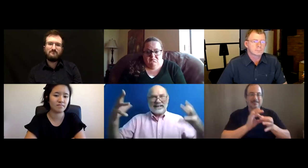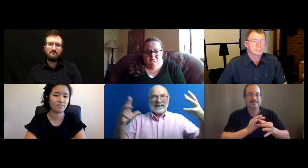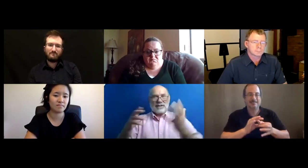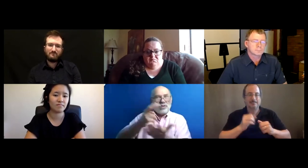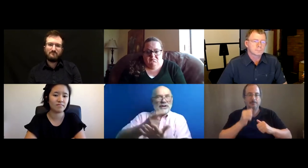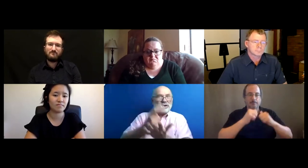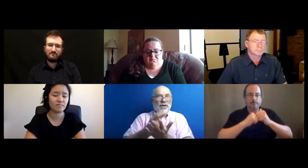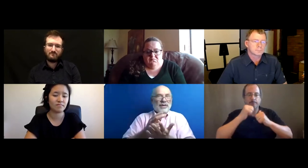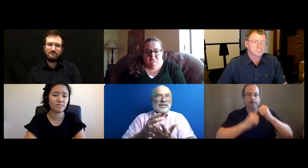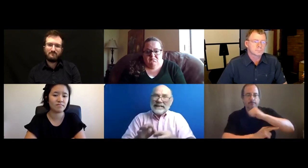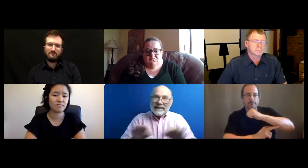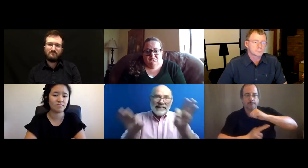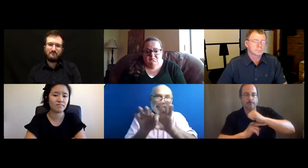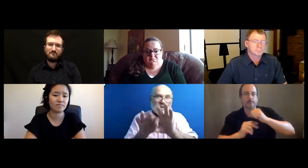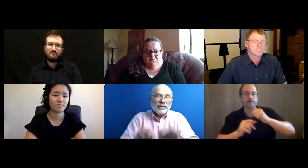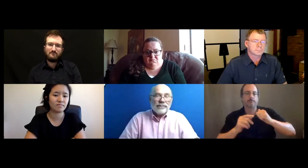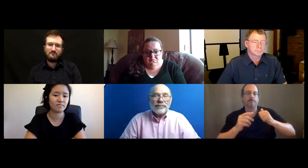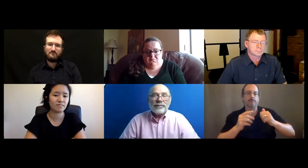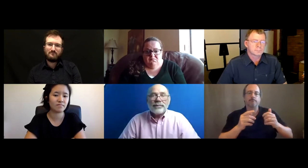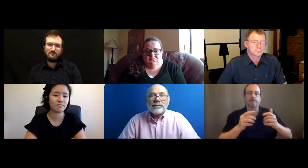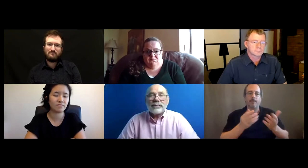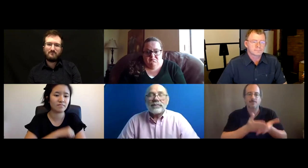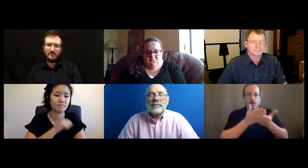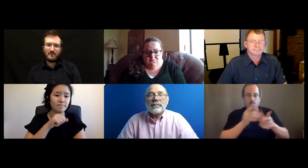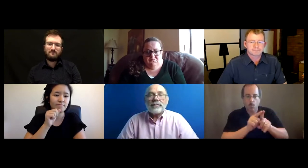building these bridges and providing these resources to the